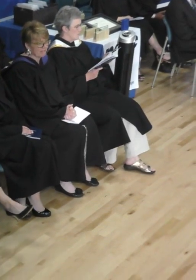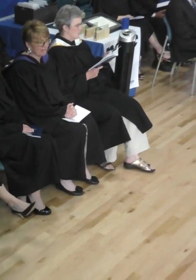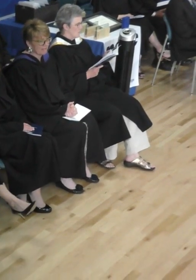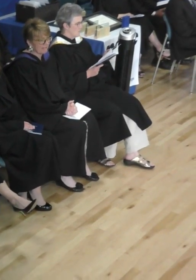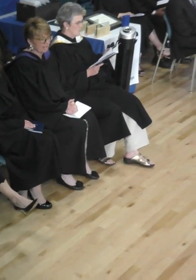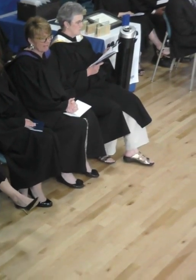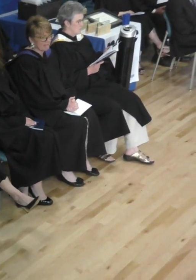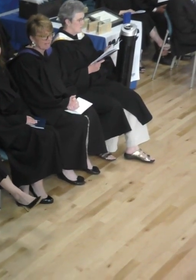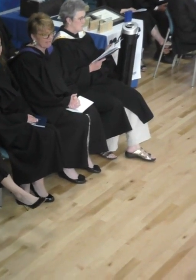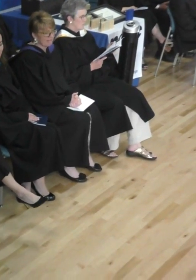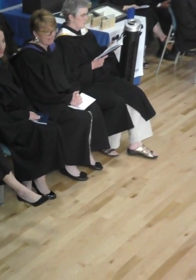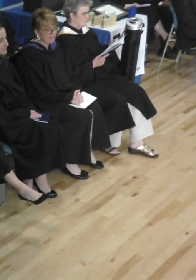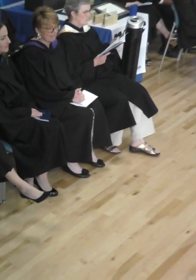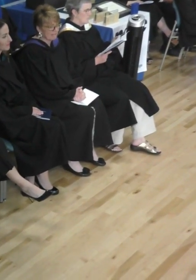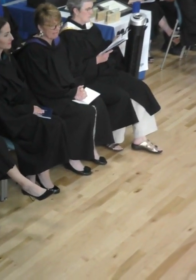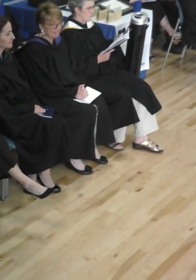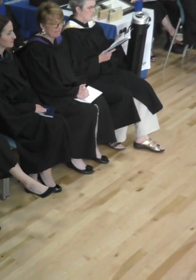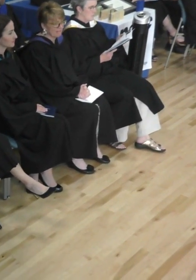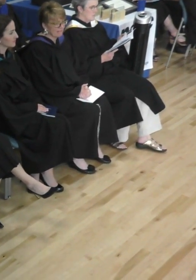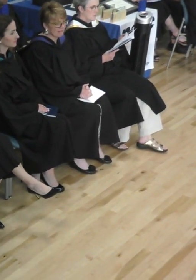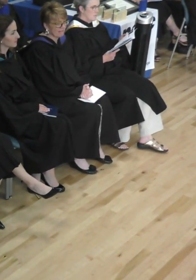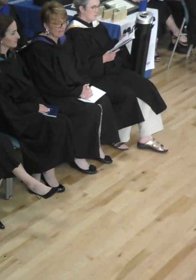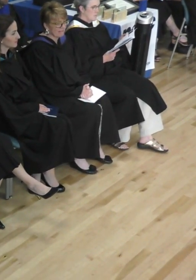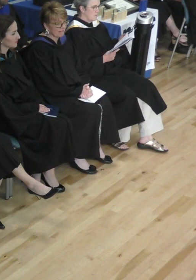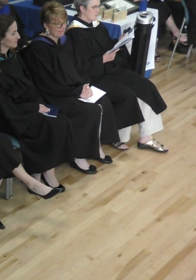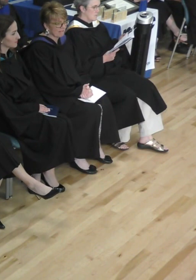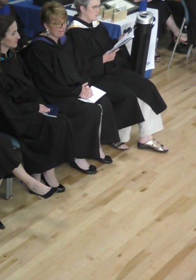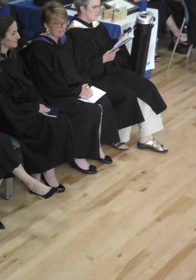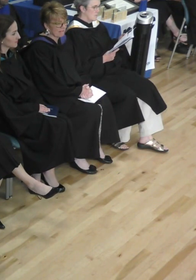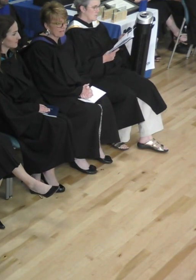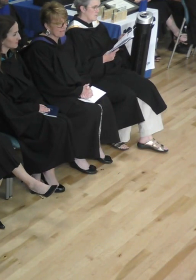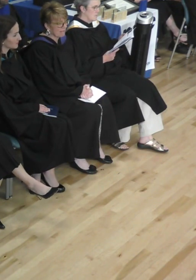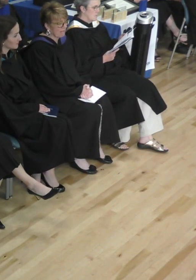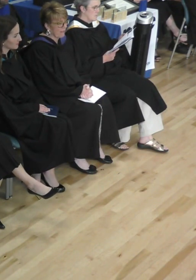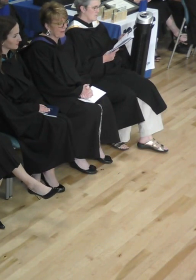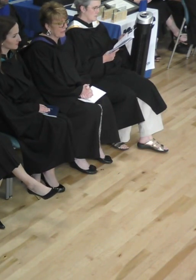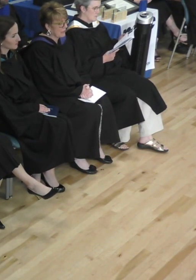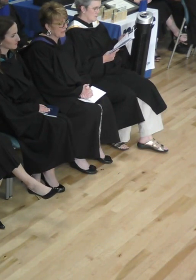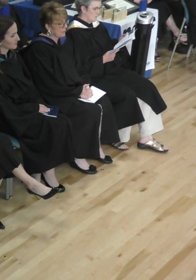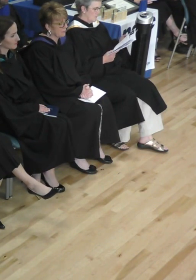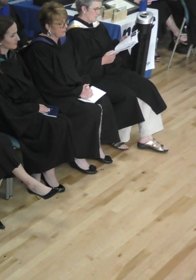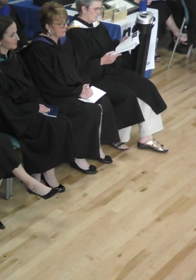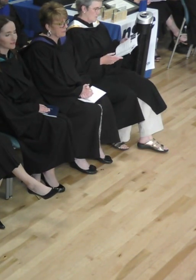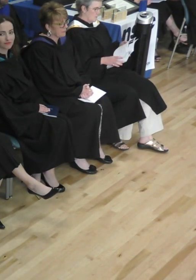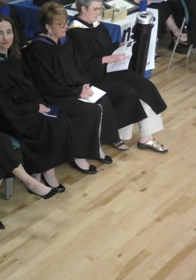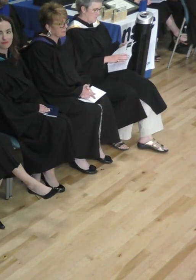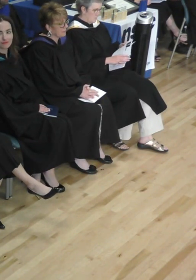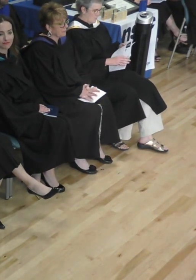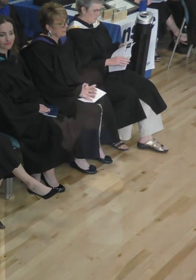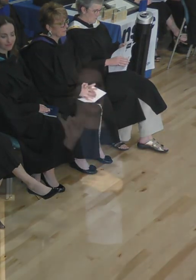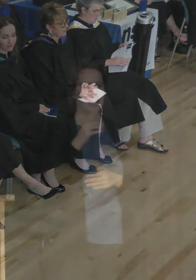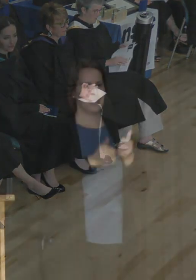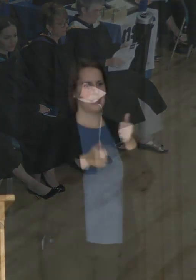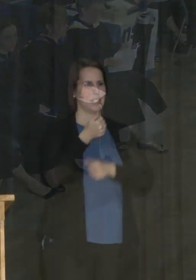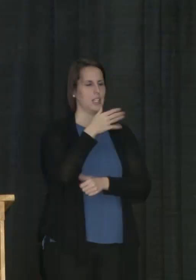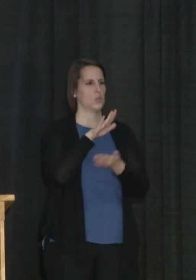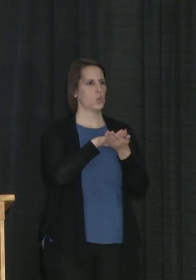Allen, Dean, Student Services. Lucy Canary, Dean, School of Trades and